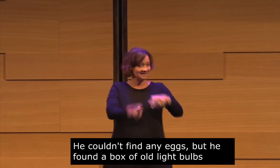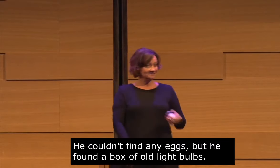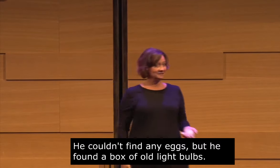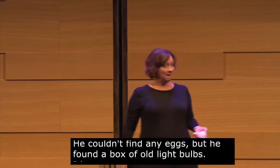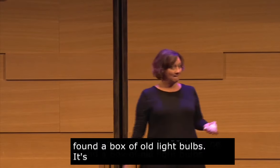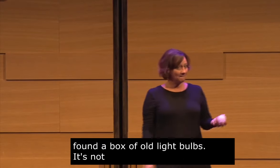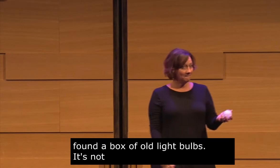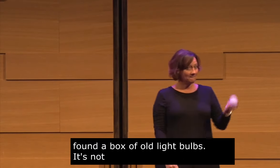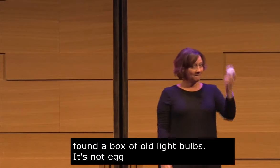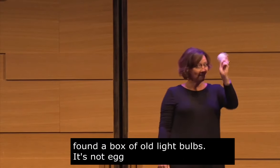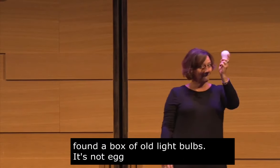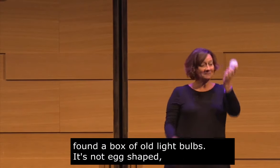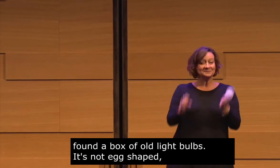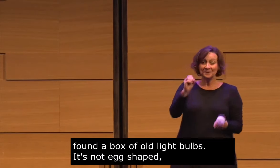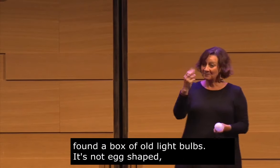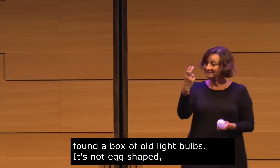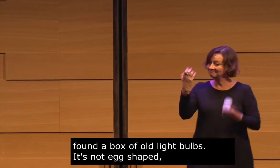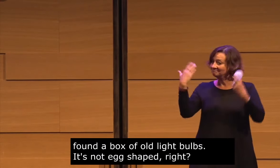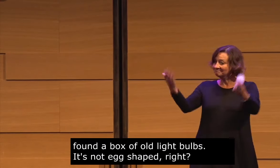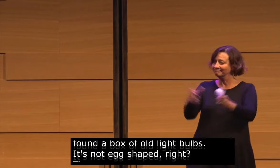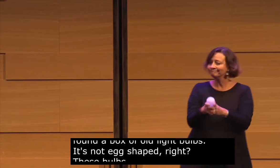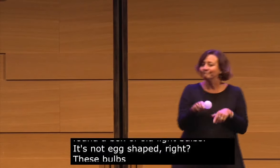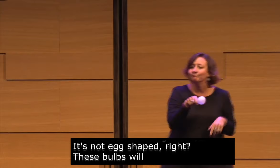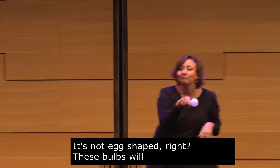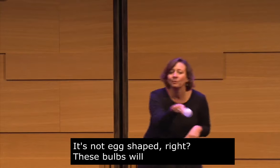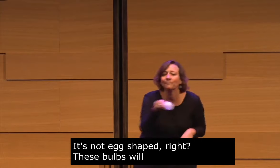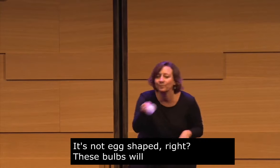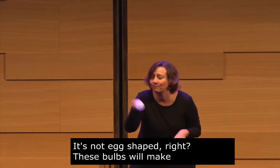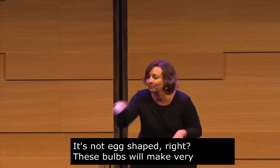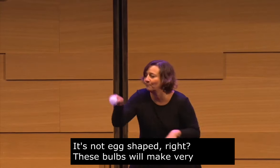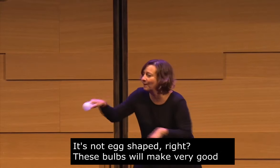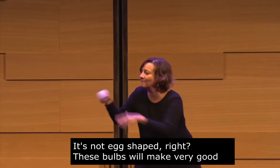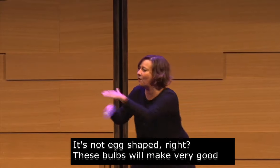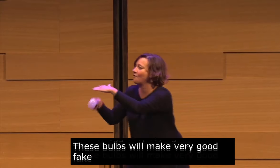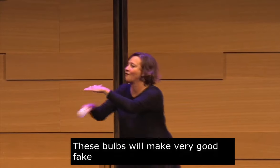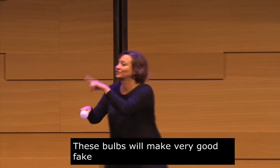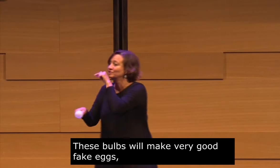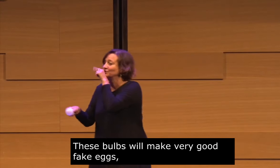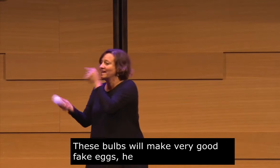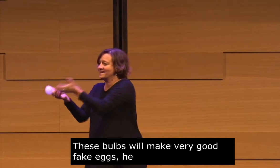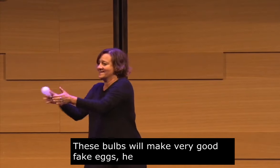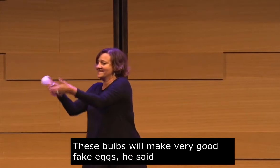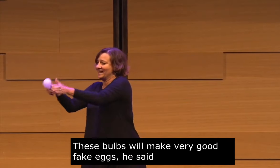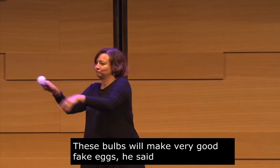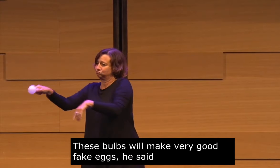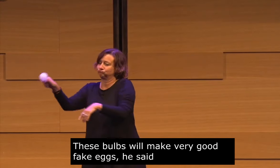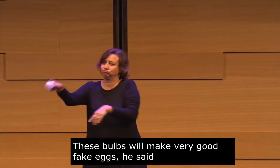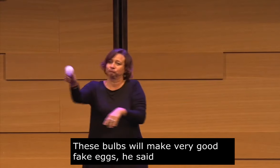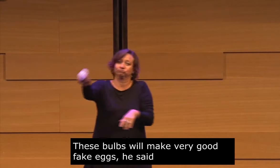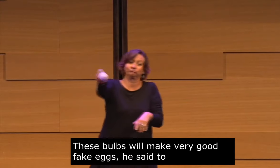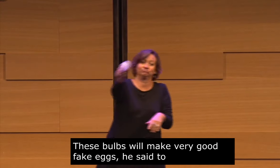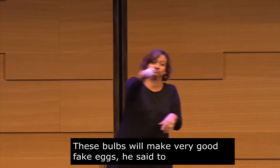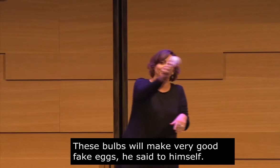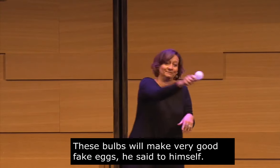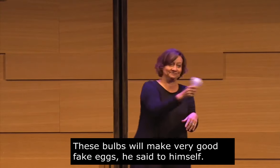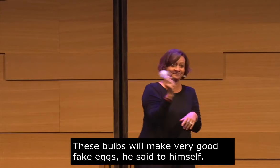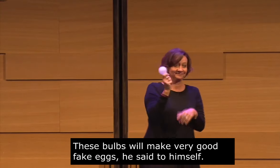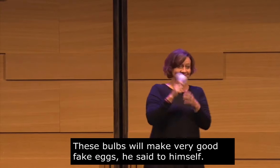It's about egg-shaped, right? These bulbs will make very good fake eggs, he said to himself,